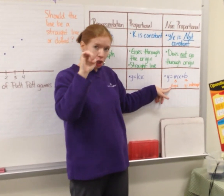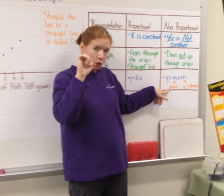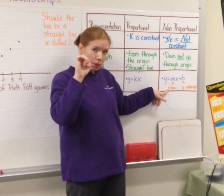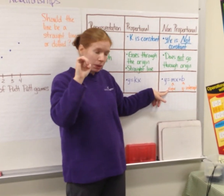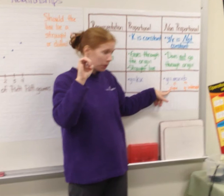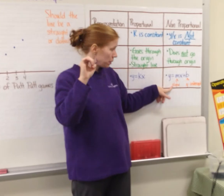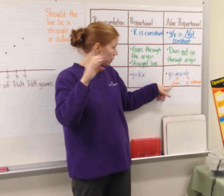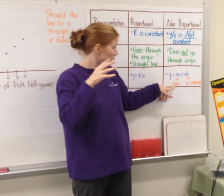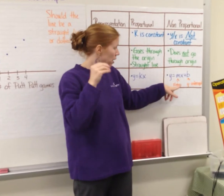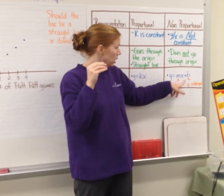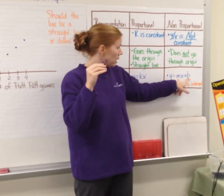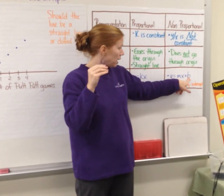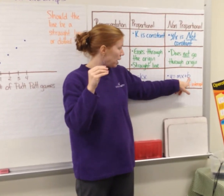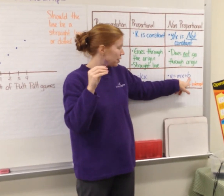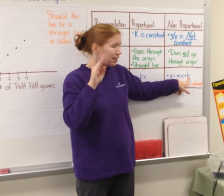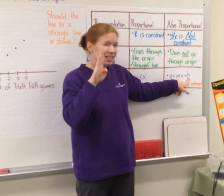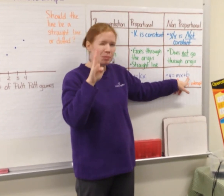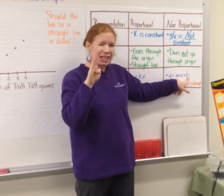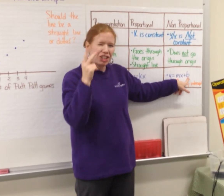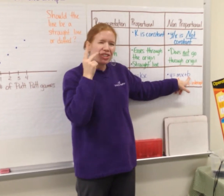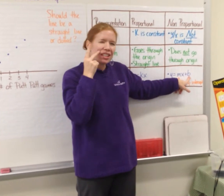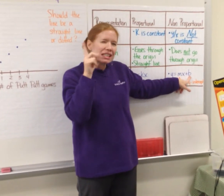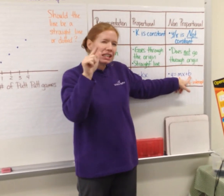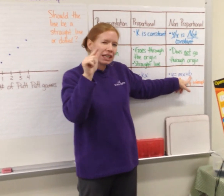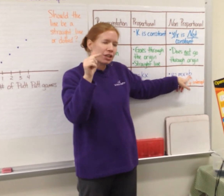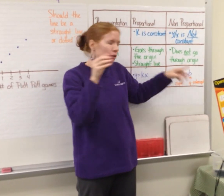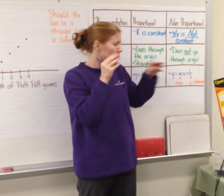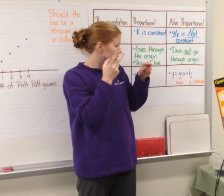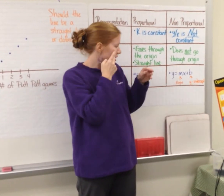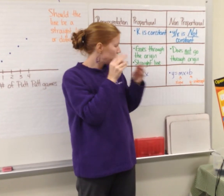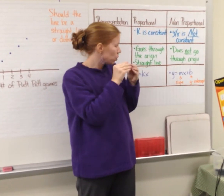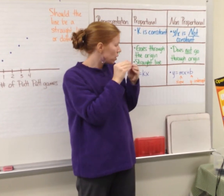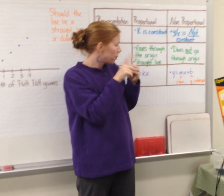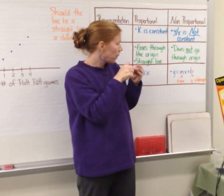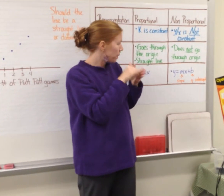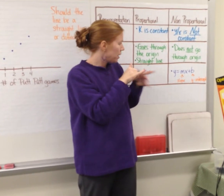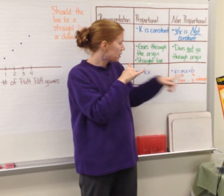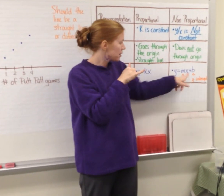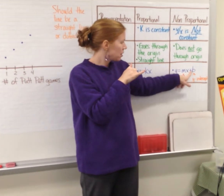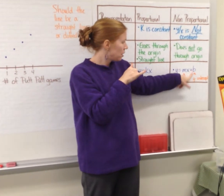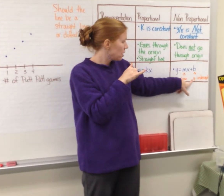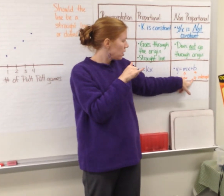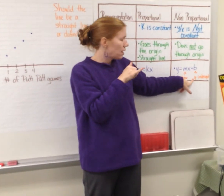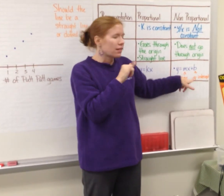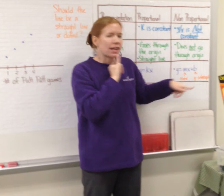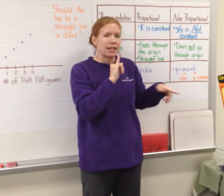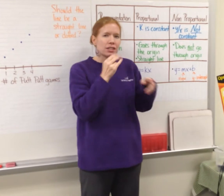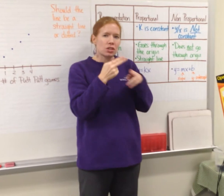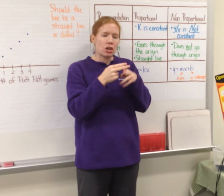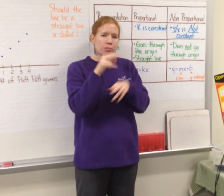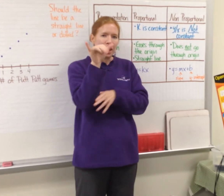slope. And this b, you're going to see later, we'll see more about this. That is called my